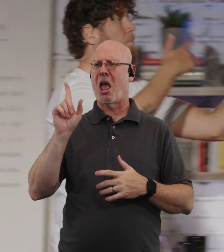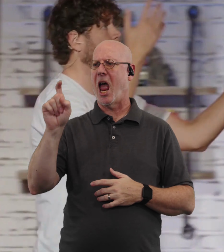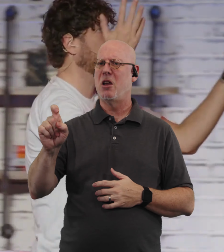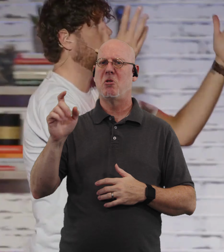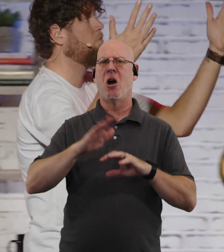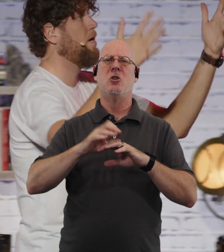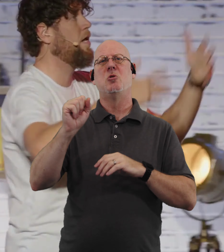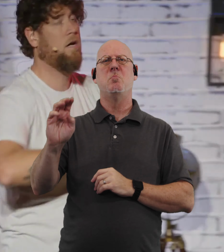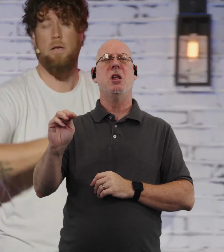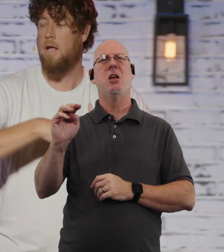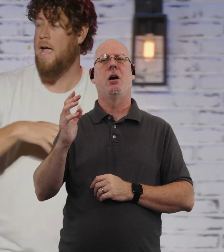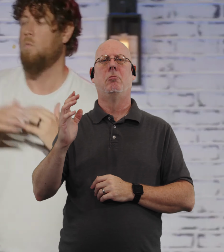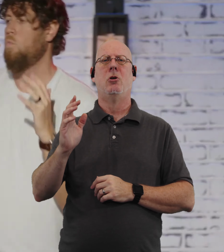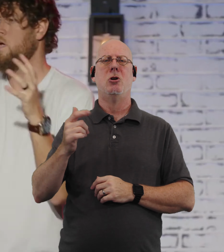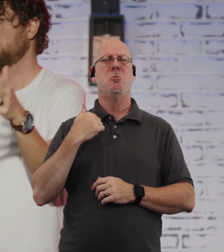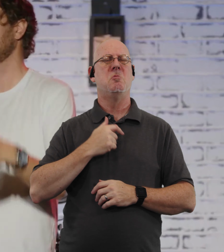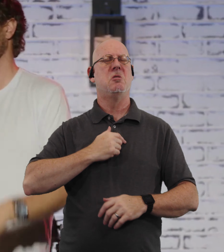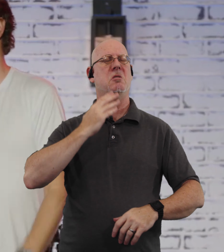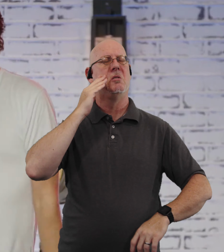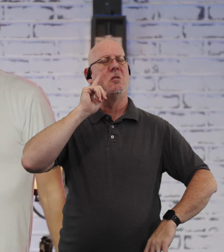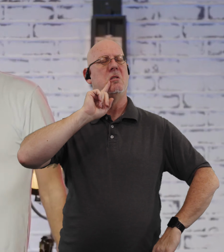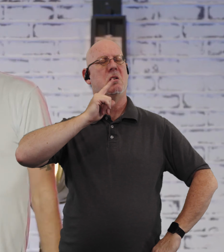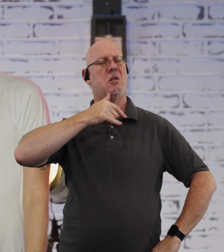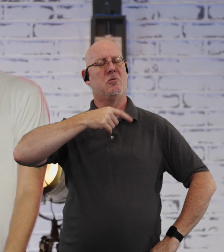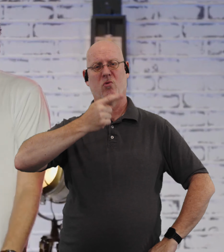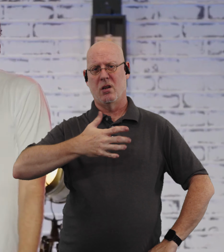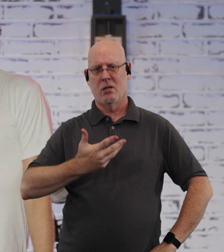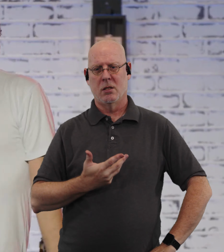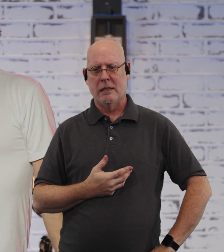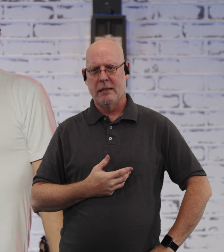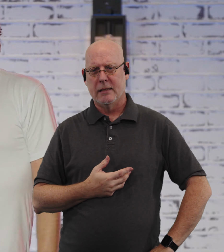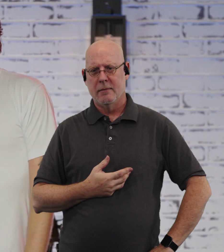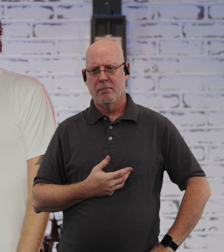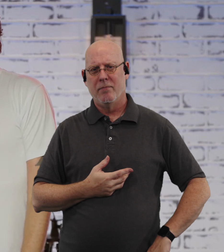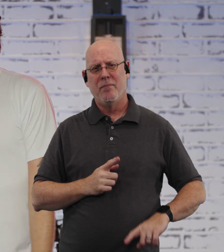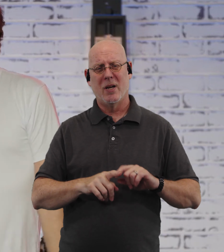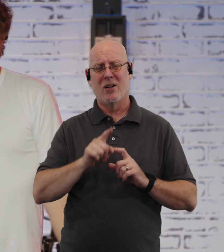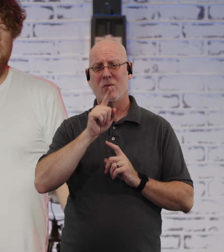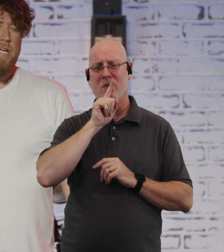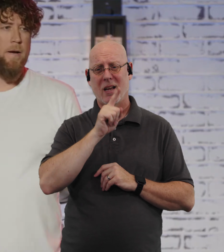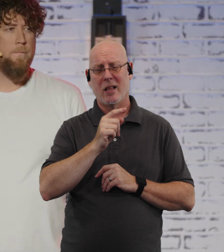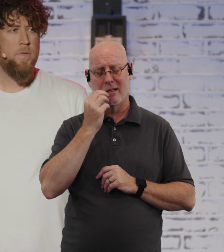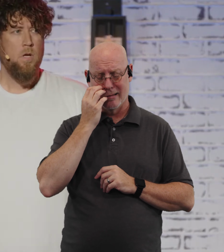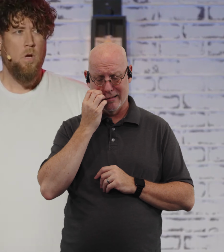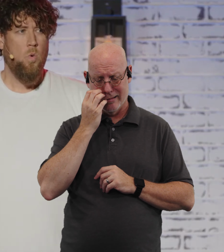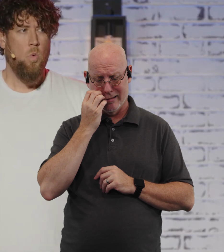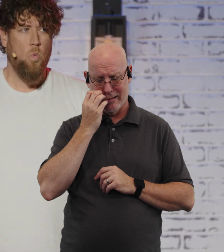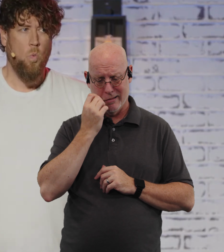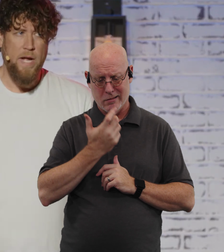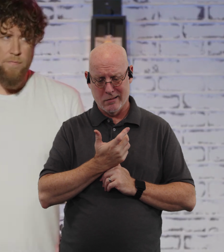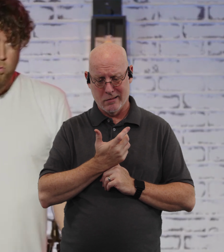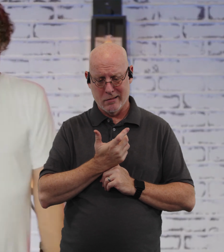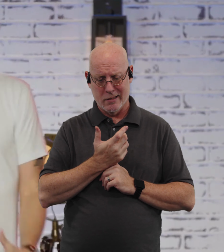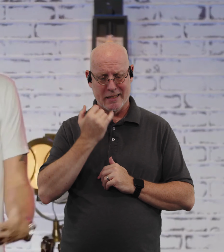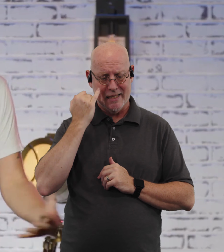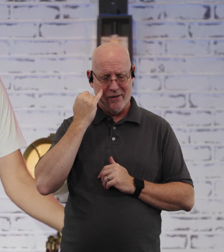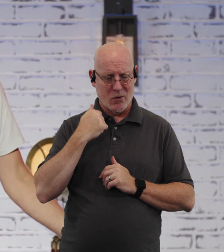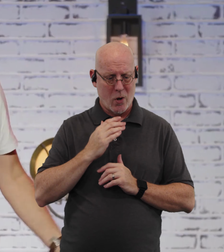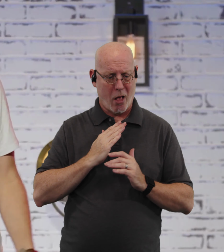asks something on social media and hey, we know the answer, right? But in reality, we, if